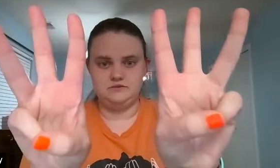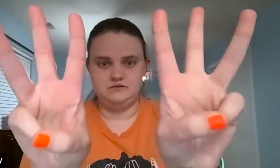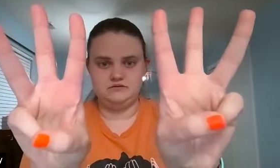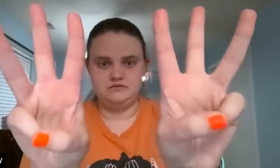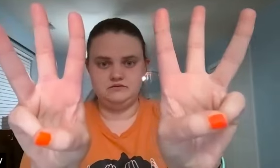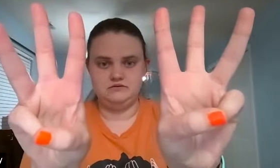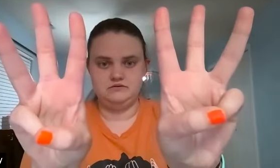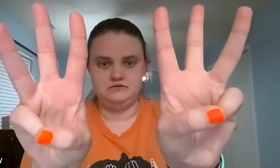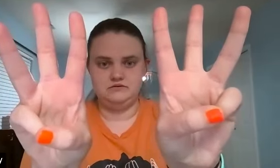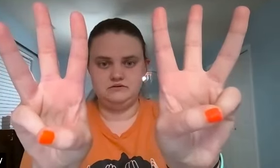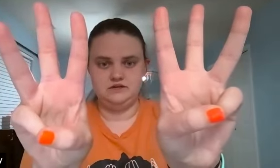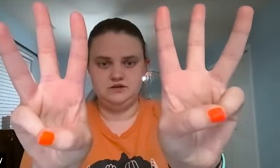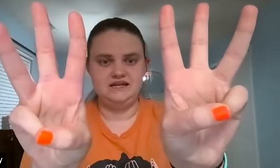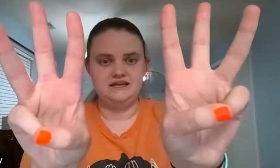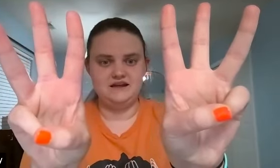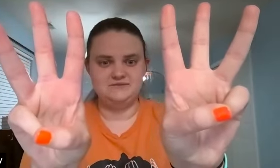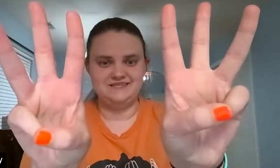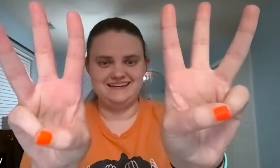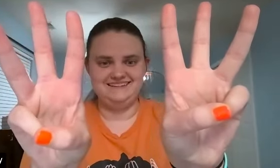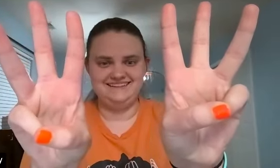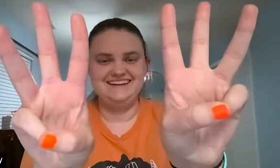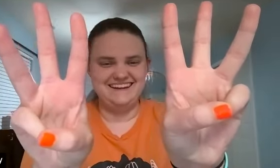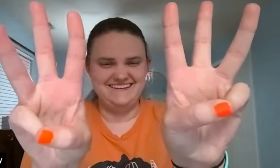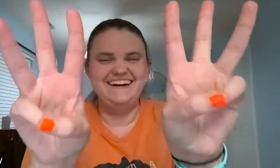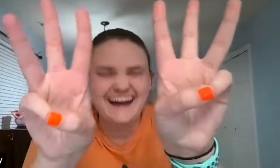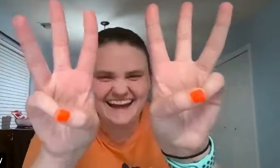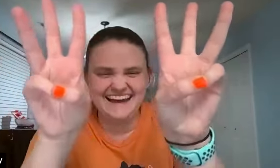W. You're making 9s, Miss Katie. There you go.